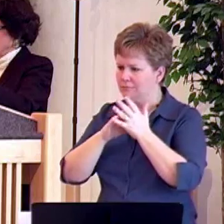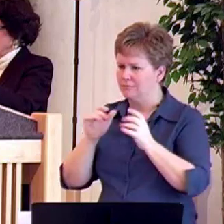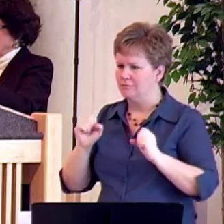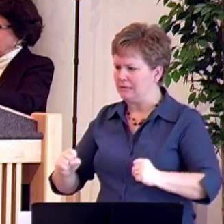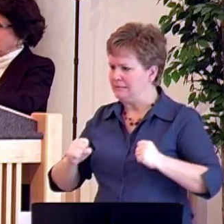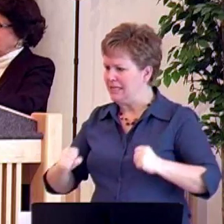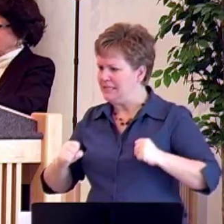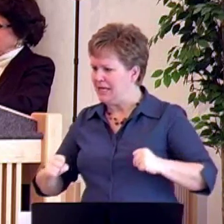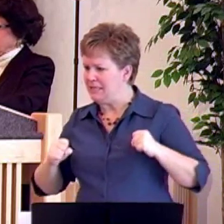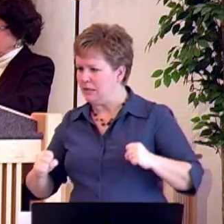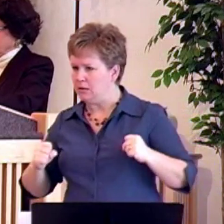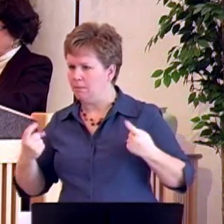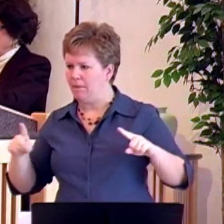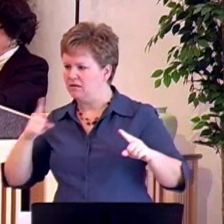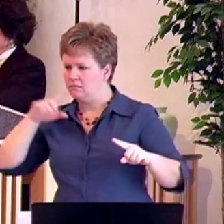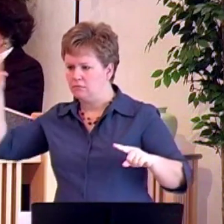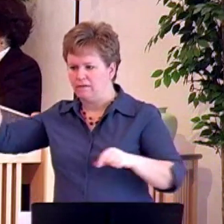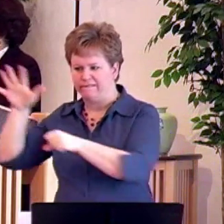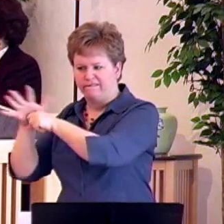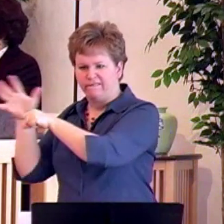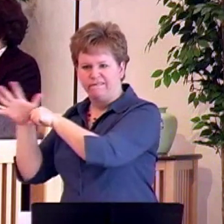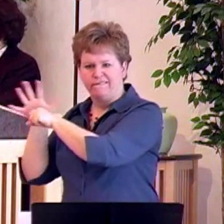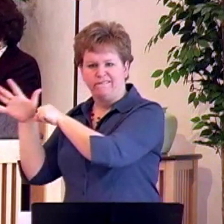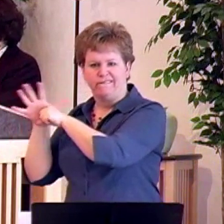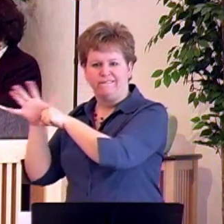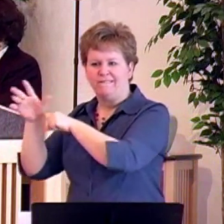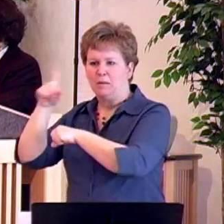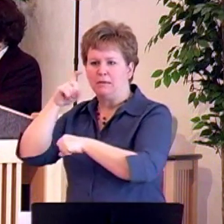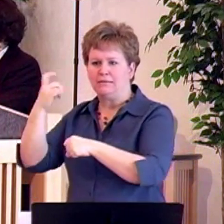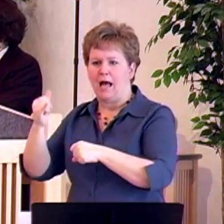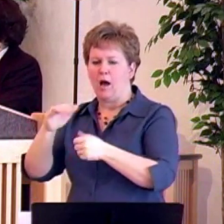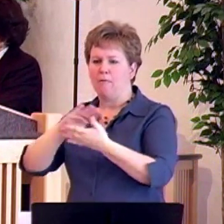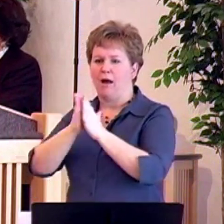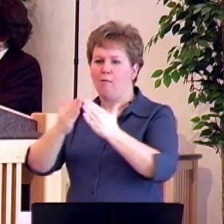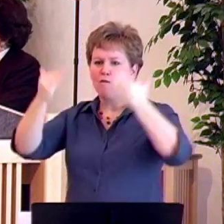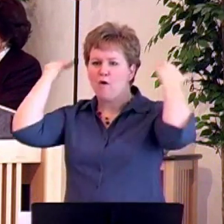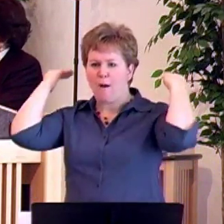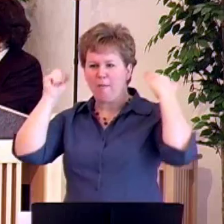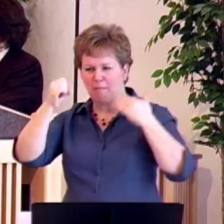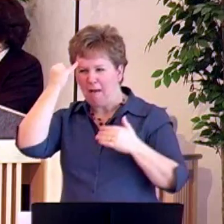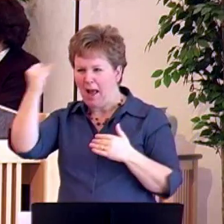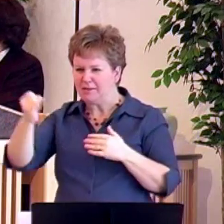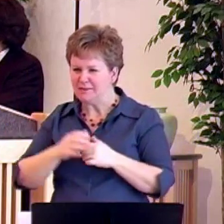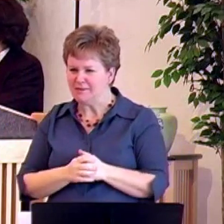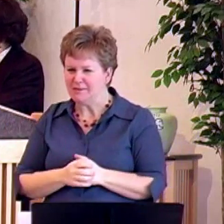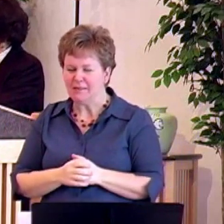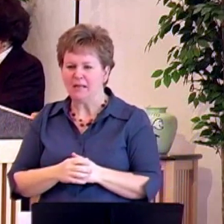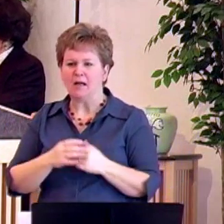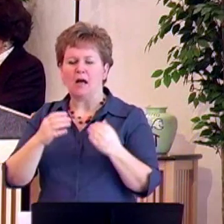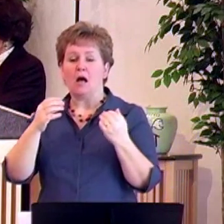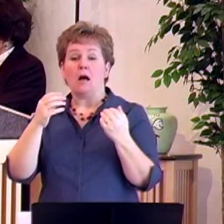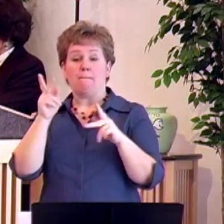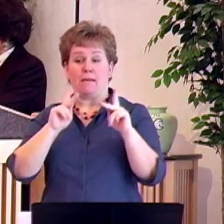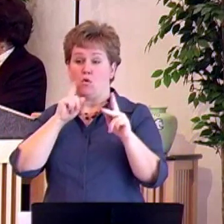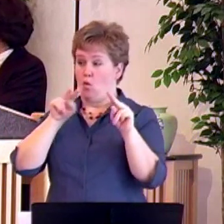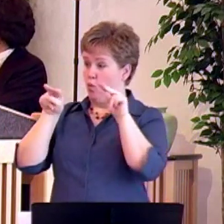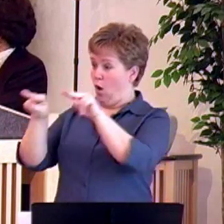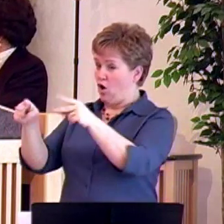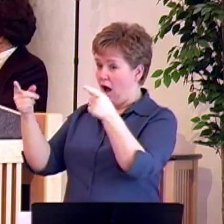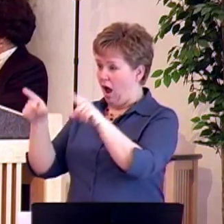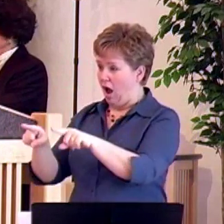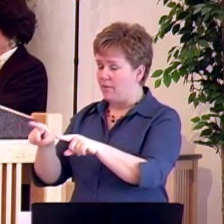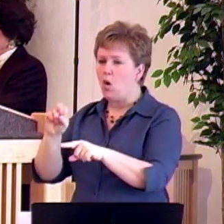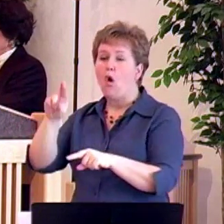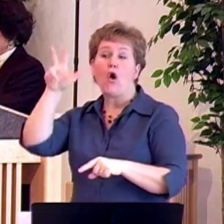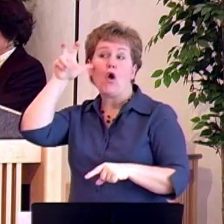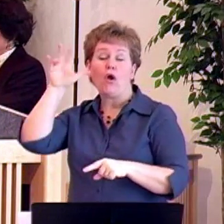these fish, and then finally yelling for help as they're becoming overwhelmed. No one watching that morning or hearing